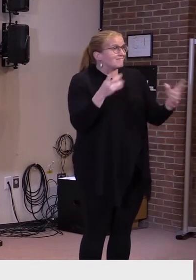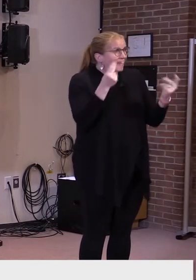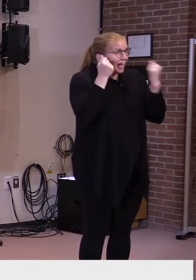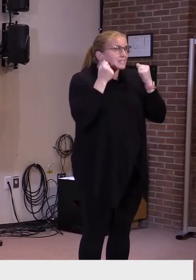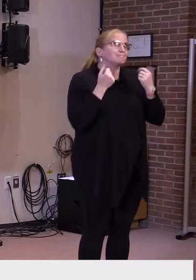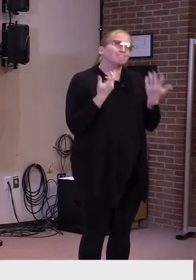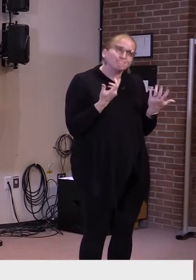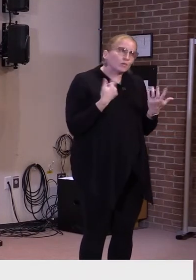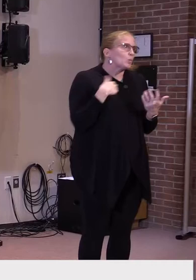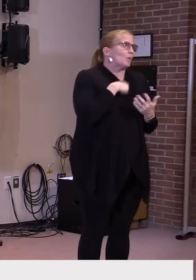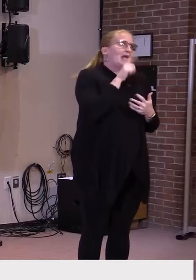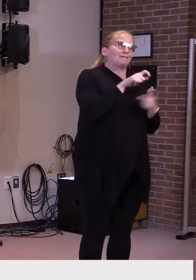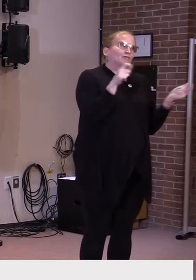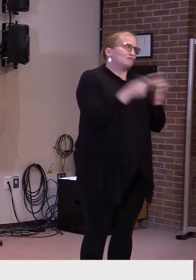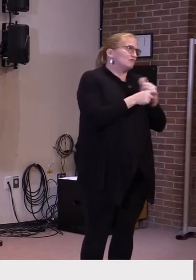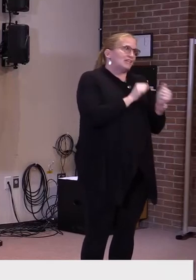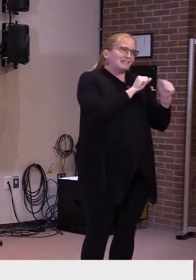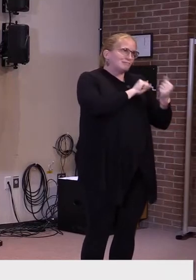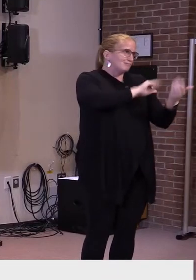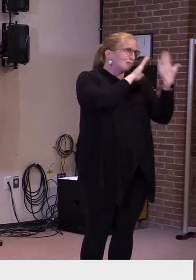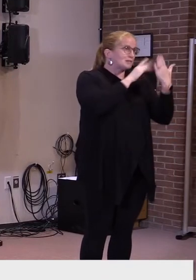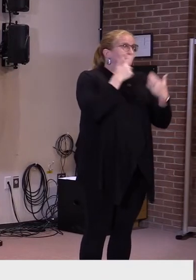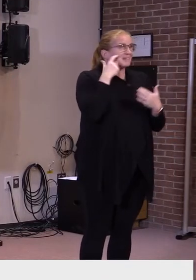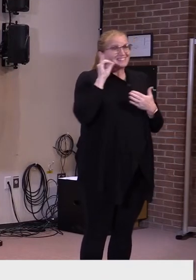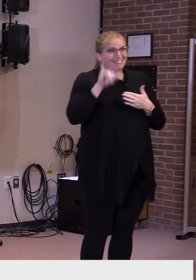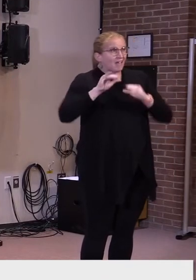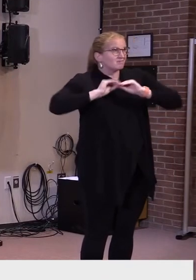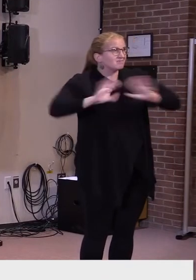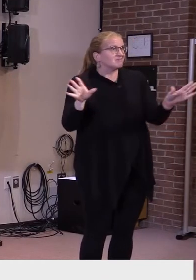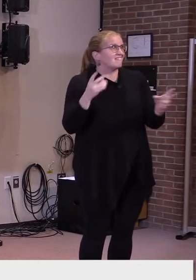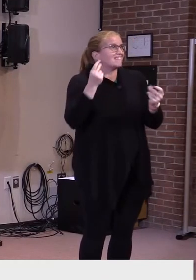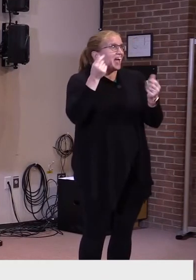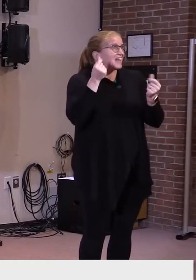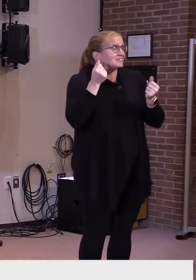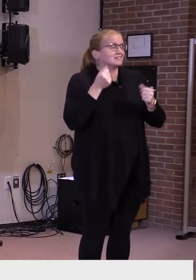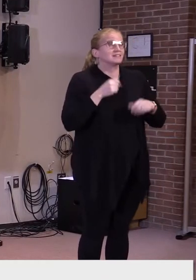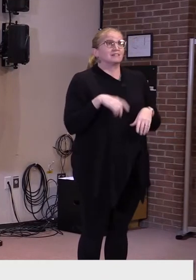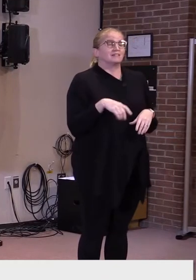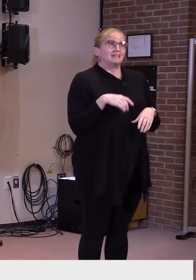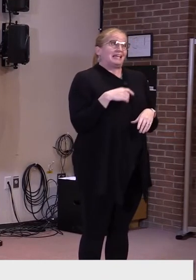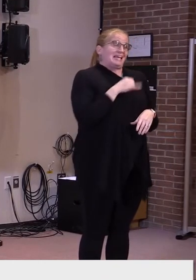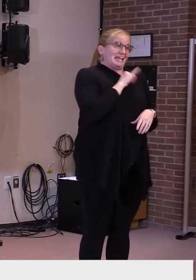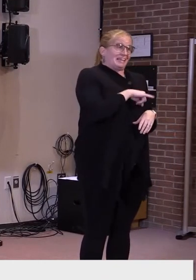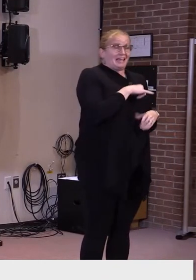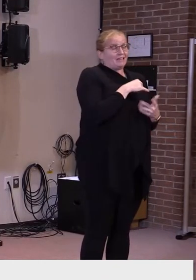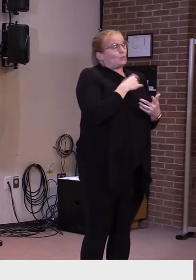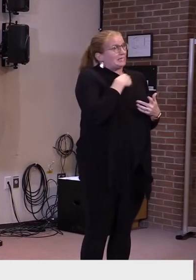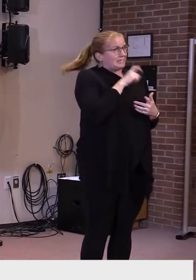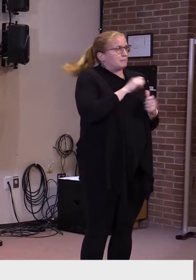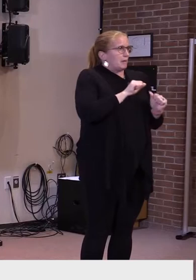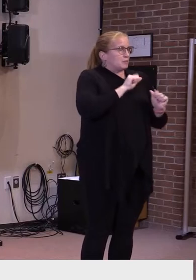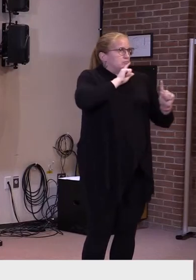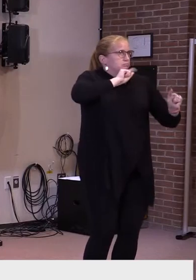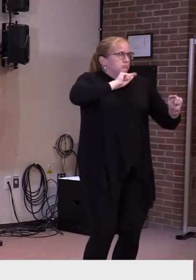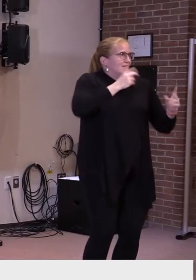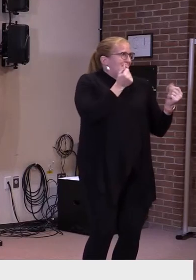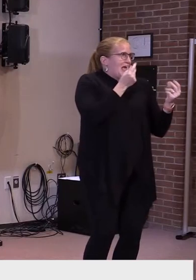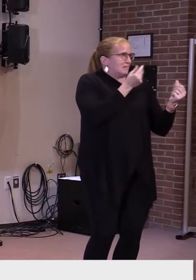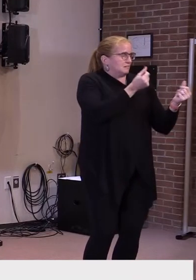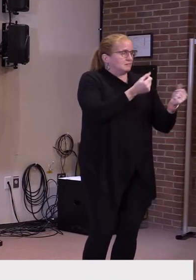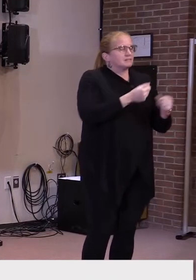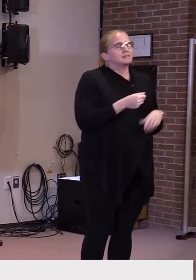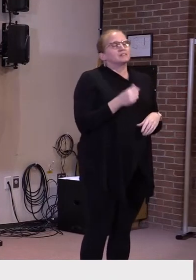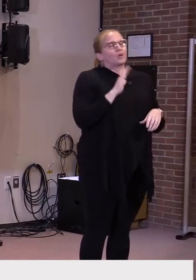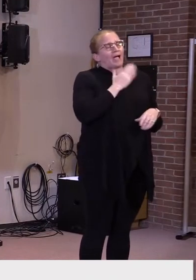variant spreads faster and speed in our response is essential. We need to